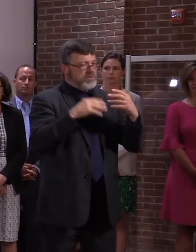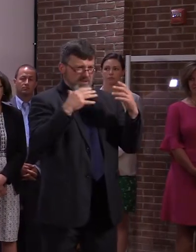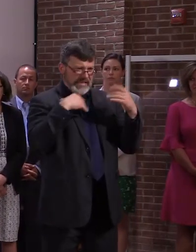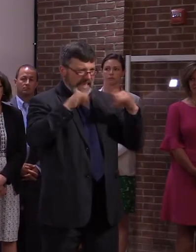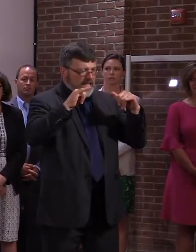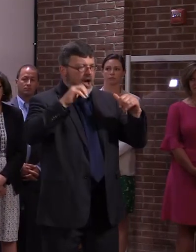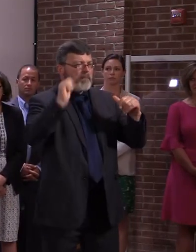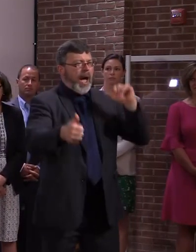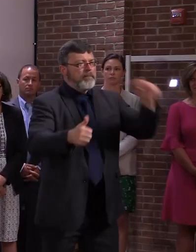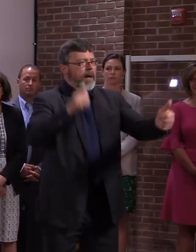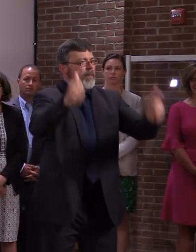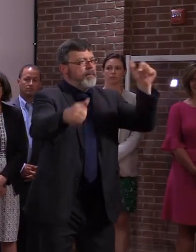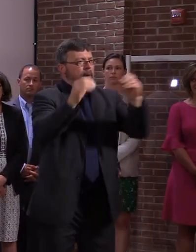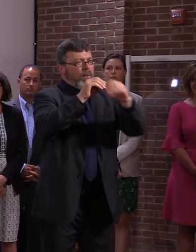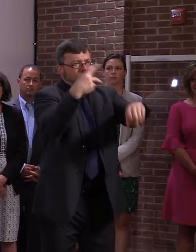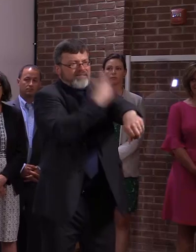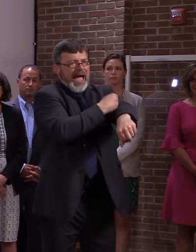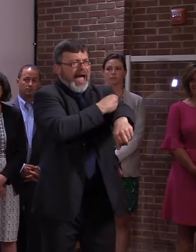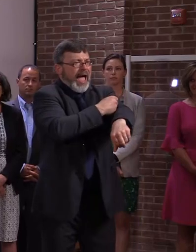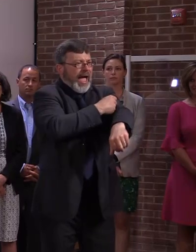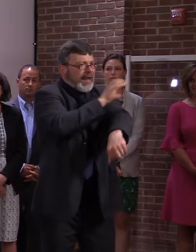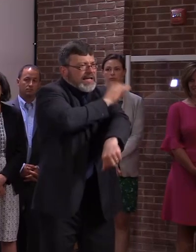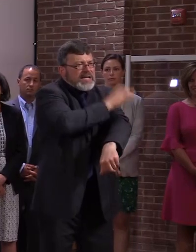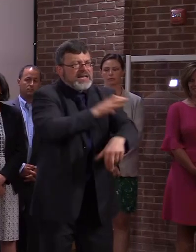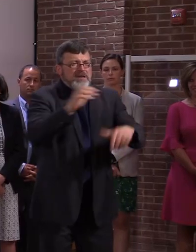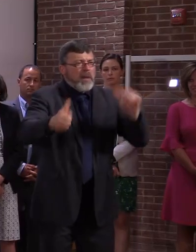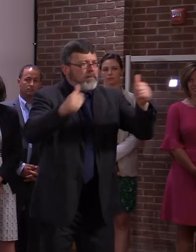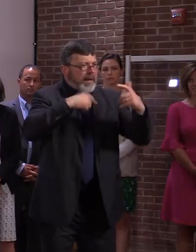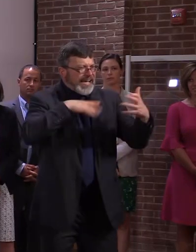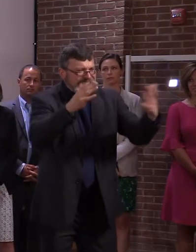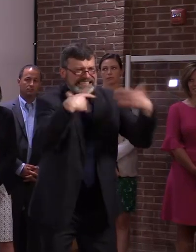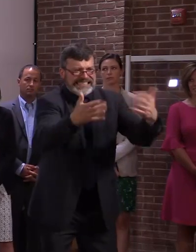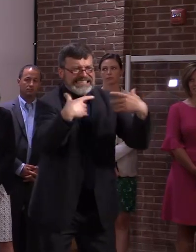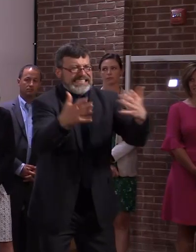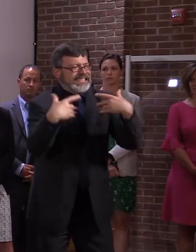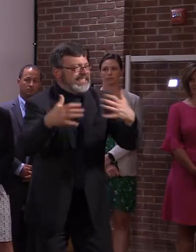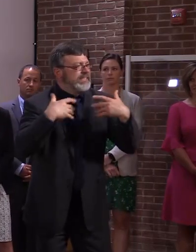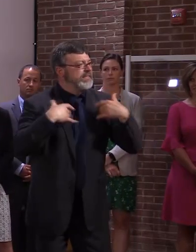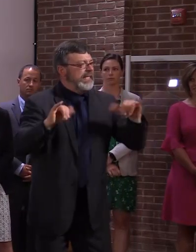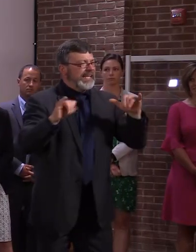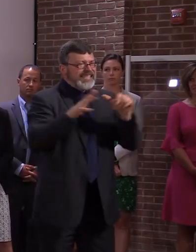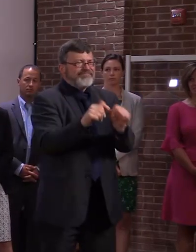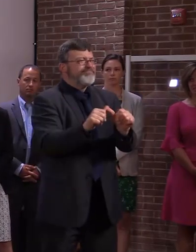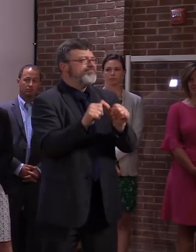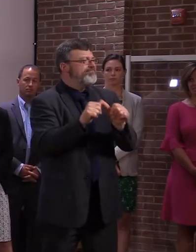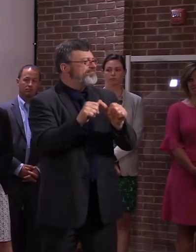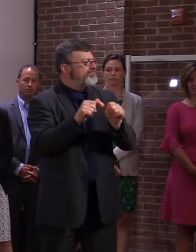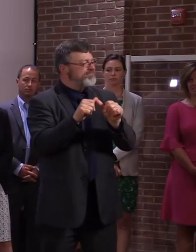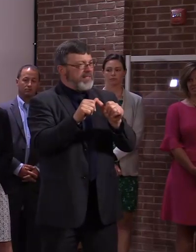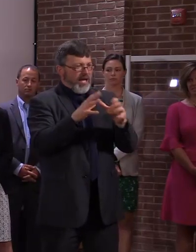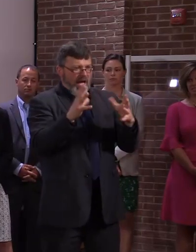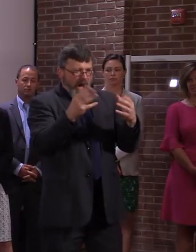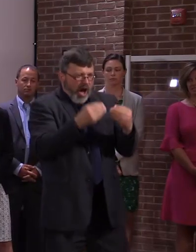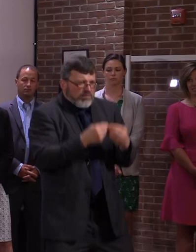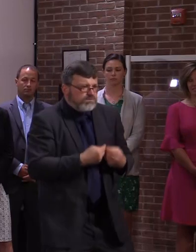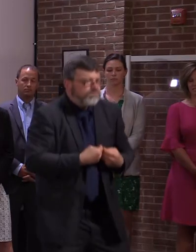this weekend, vaccination sites, so that we can continue to vaccinate more Vermonters, because